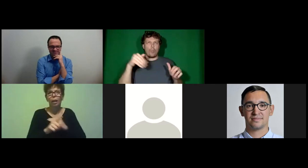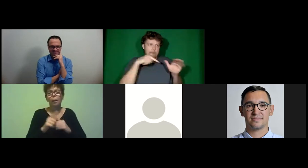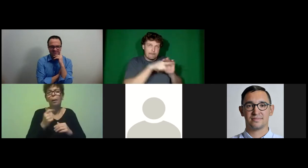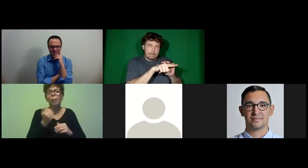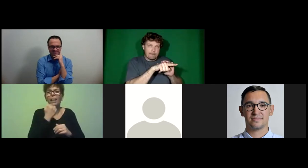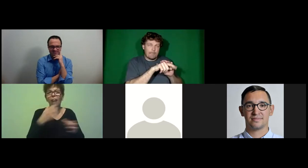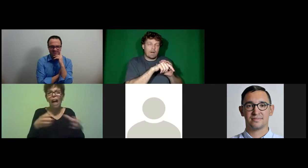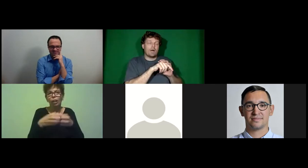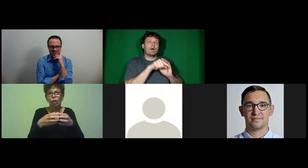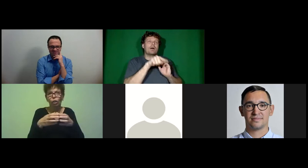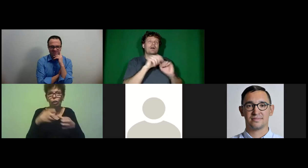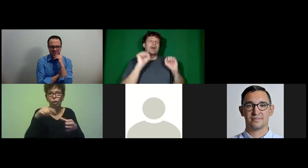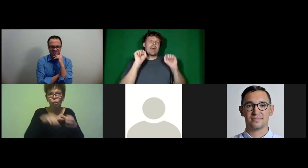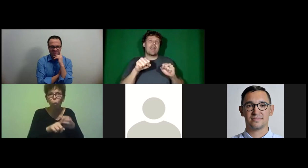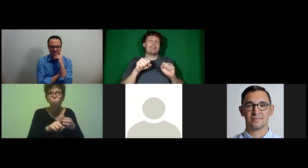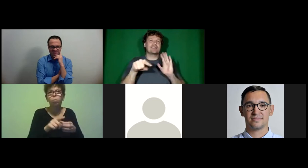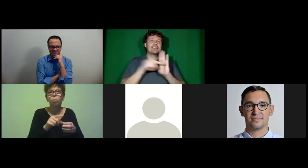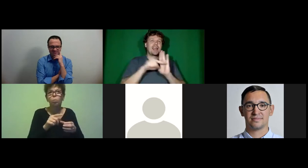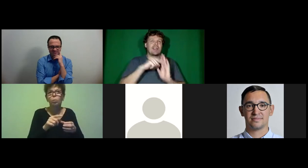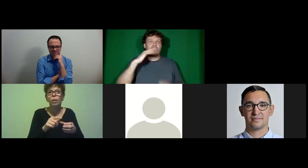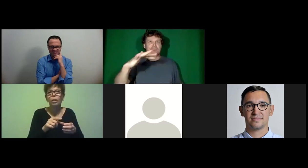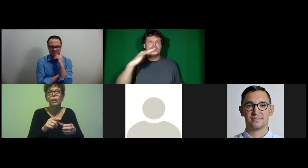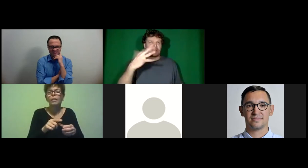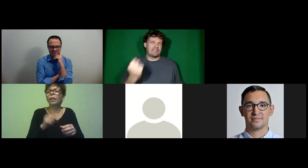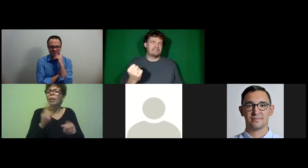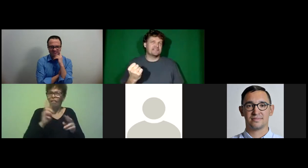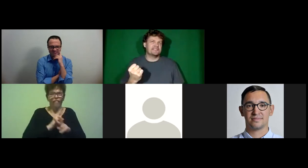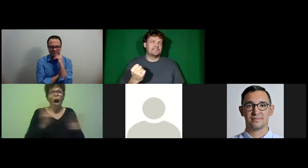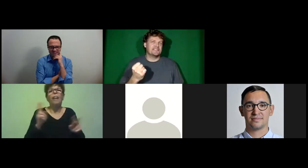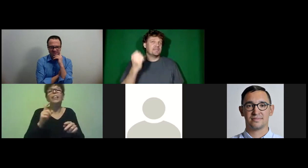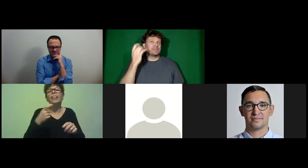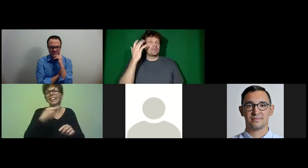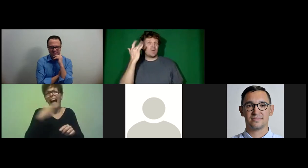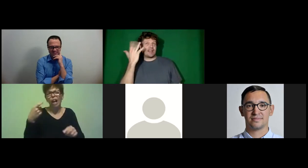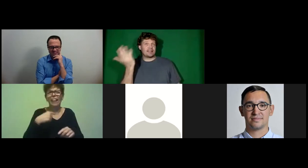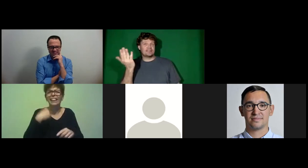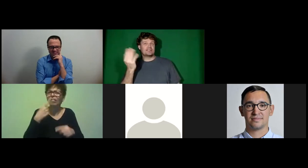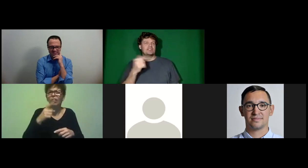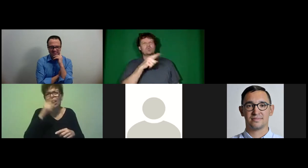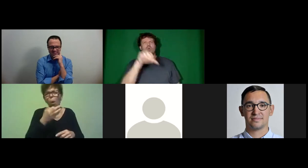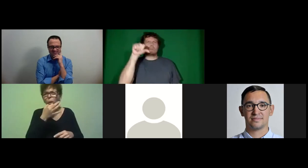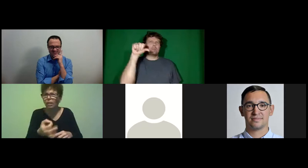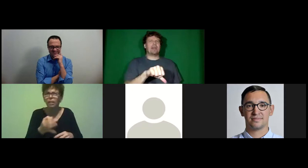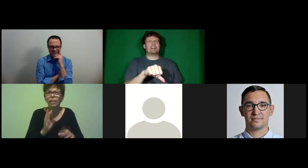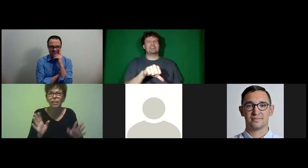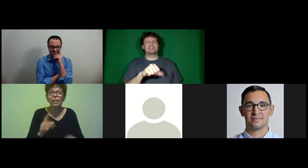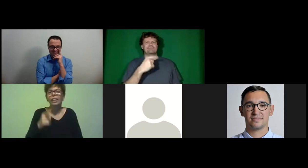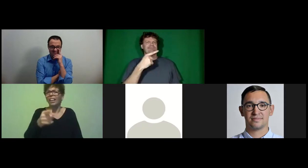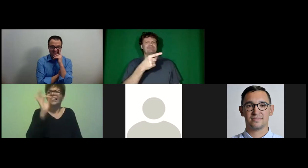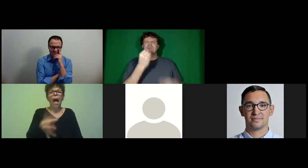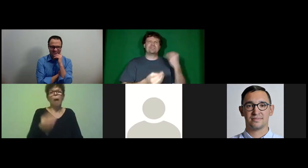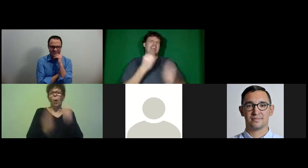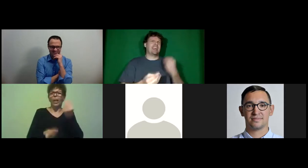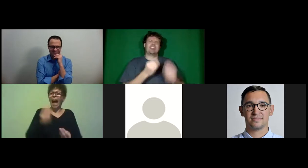have the team then goes into their own private rooms. And sometimes you do have coaches that really tell you off,